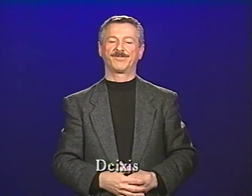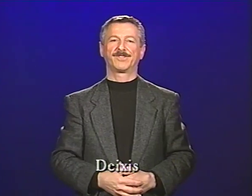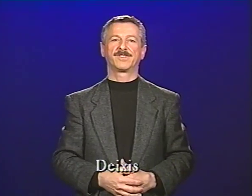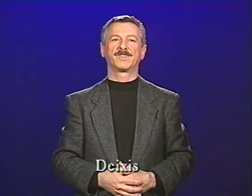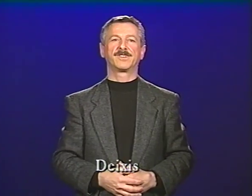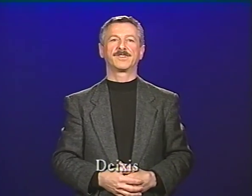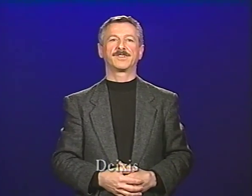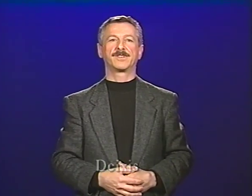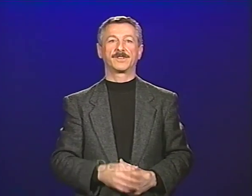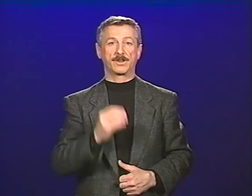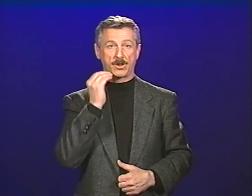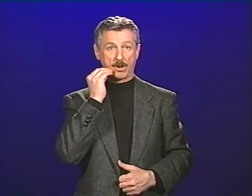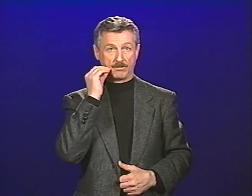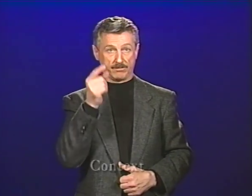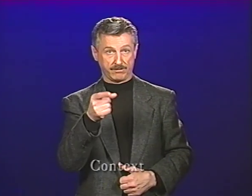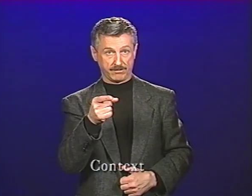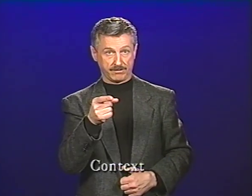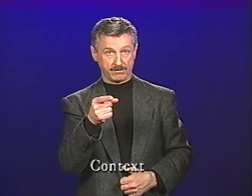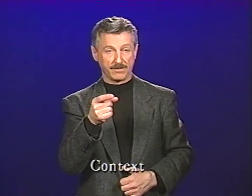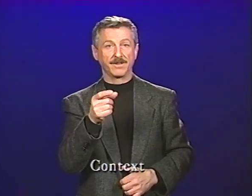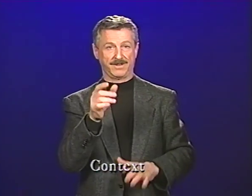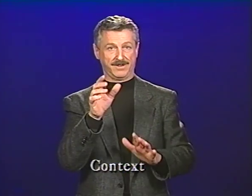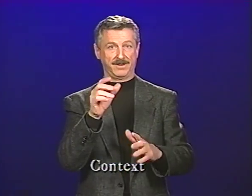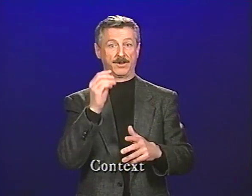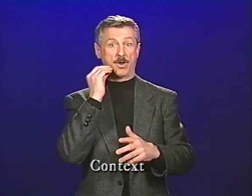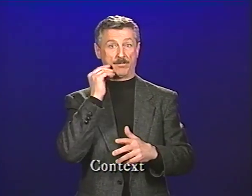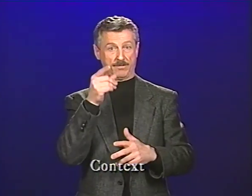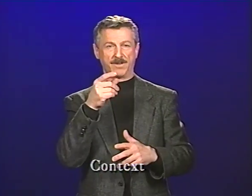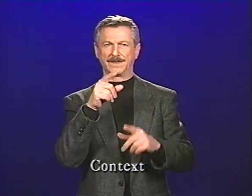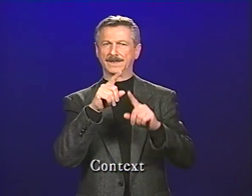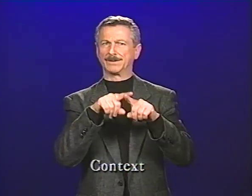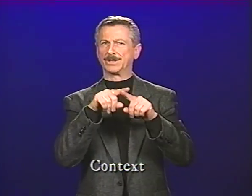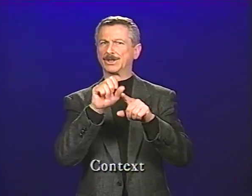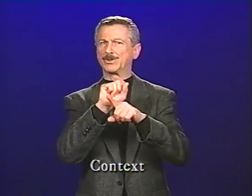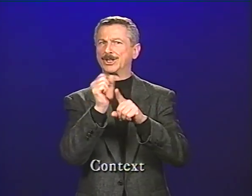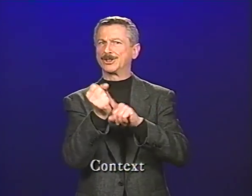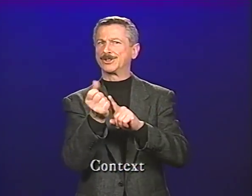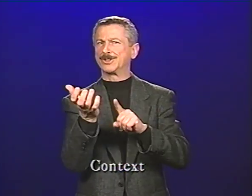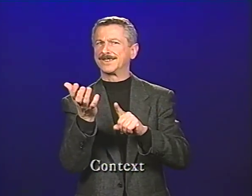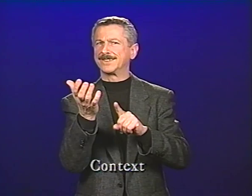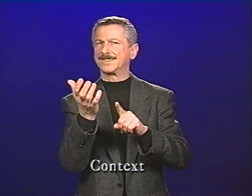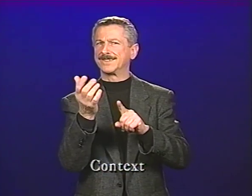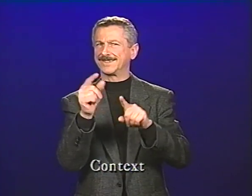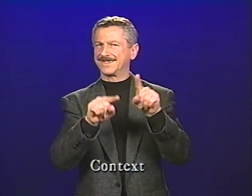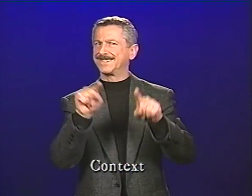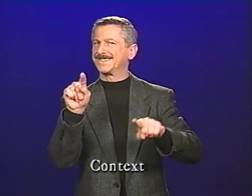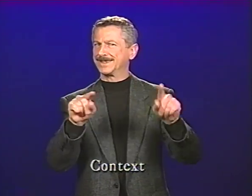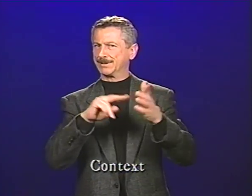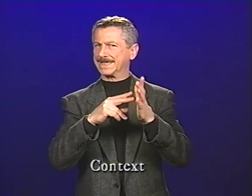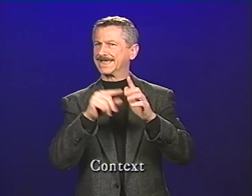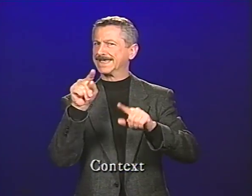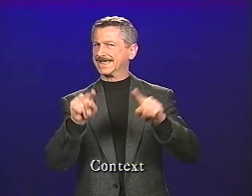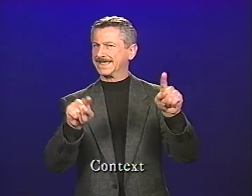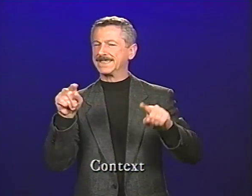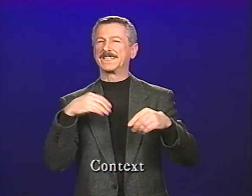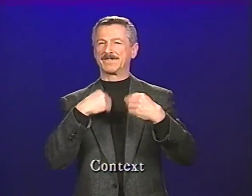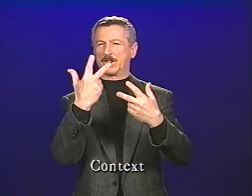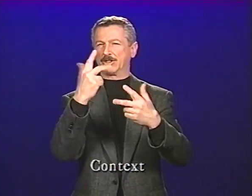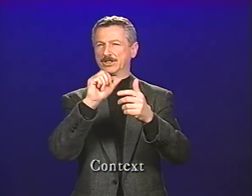Pro 3, take off. The sentence we gloss, home you, is an interesting sentence which can have a variety